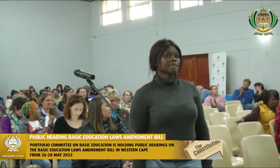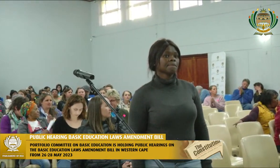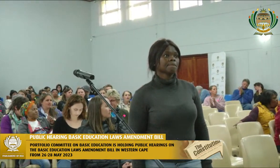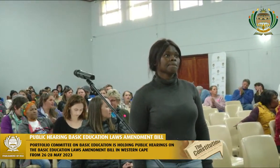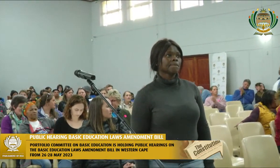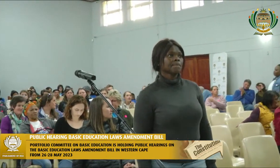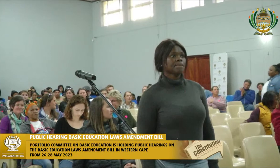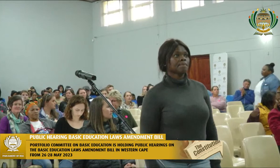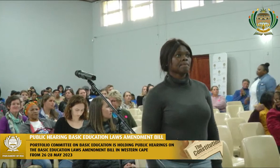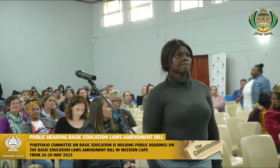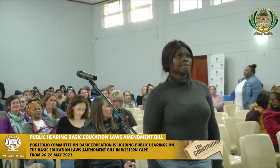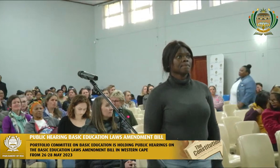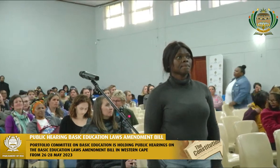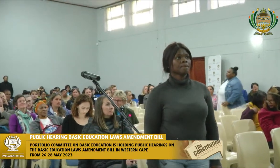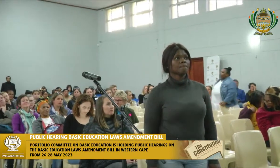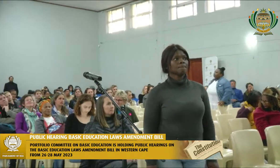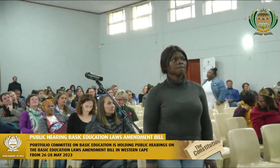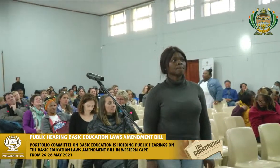Colleagues,